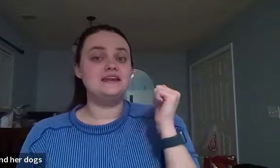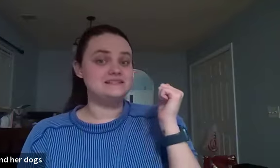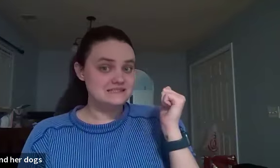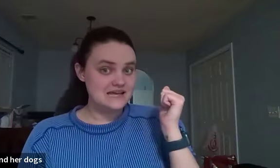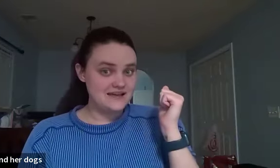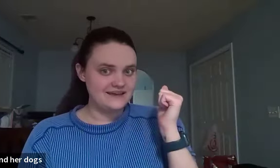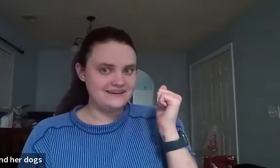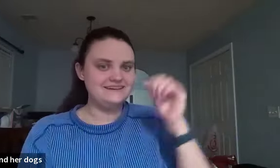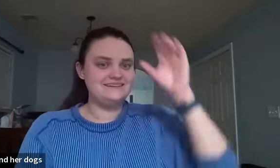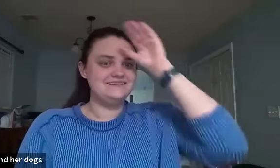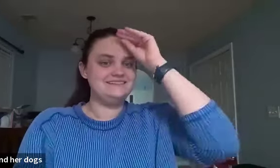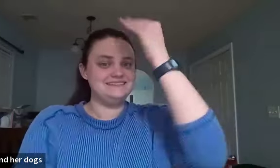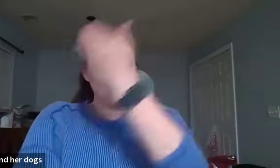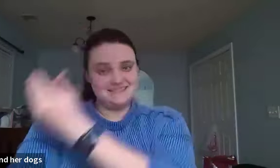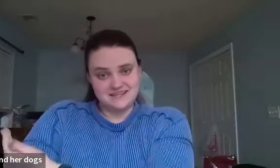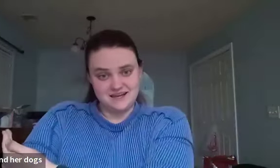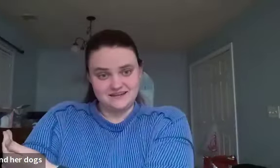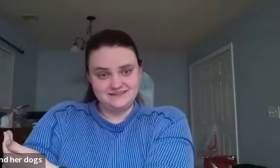Then son, son.